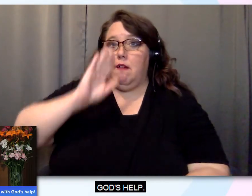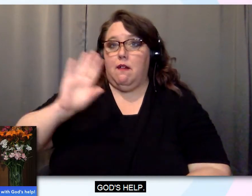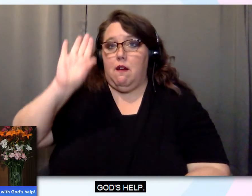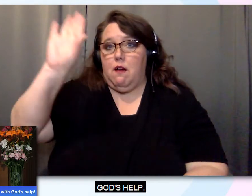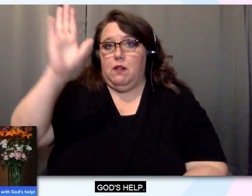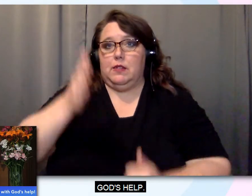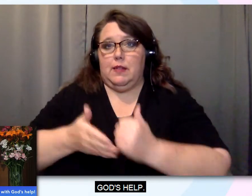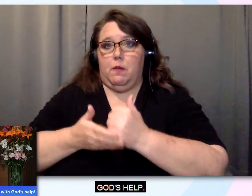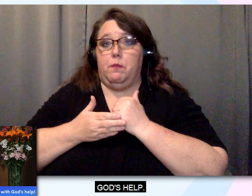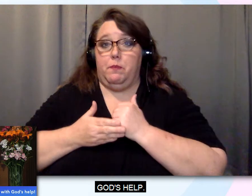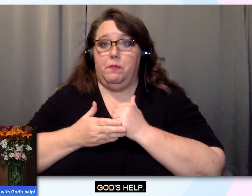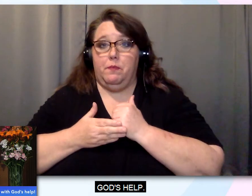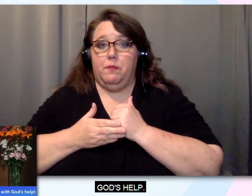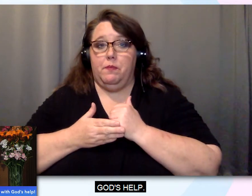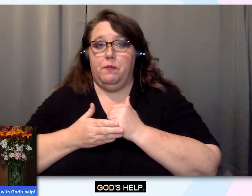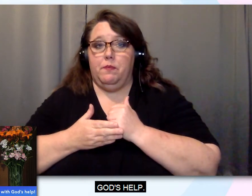help.